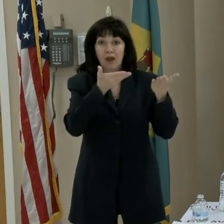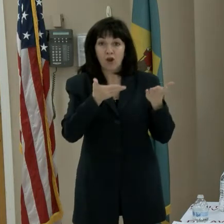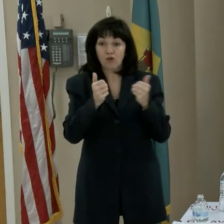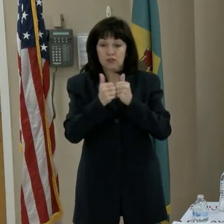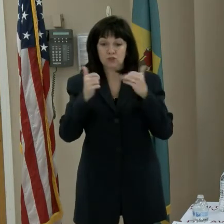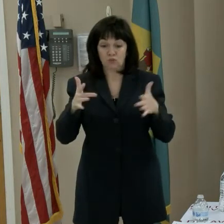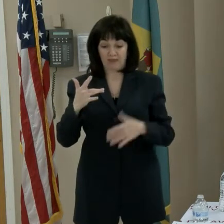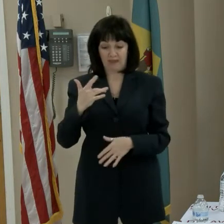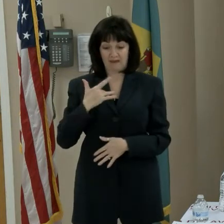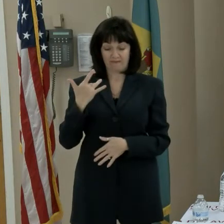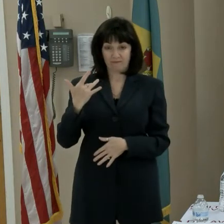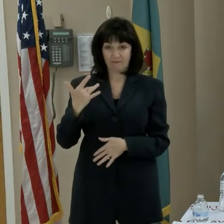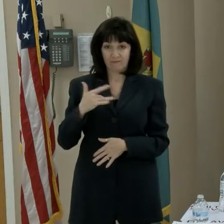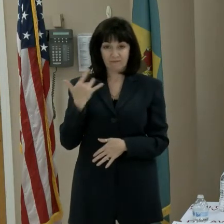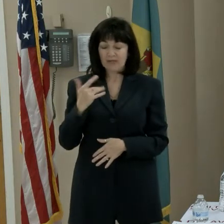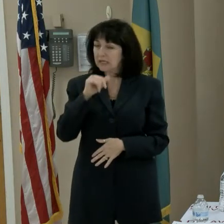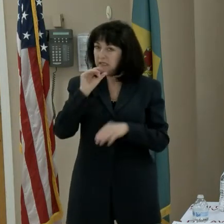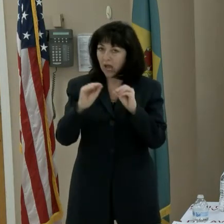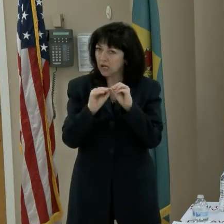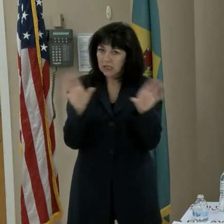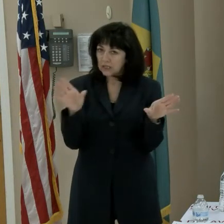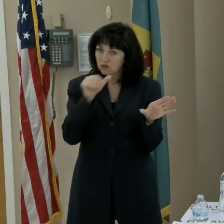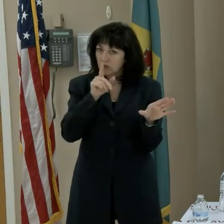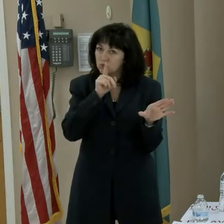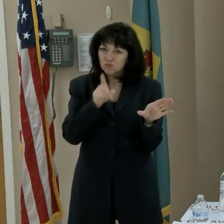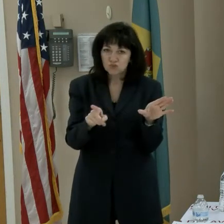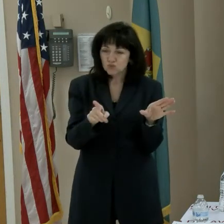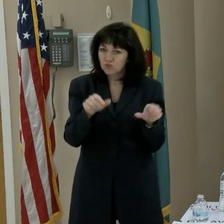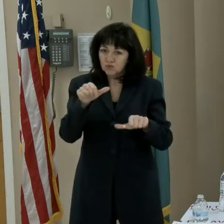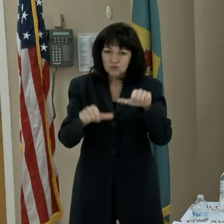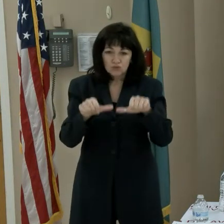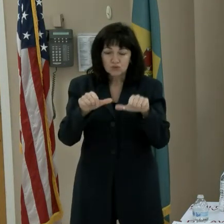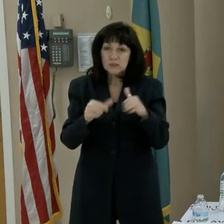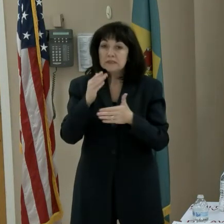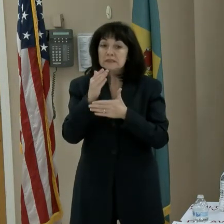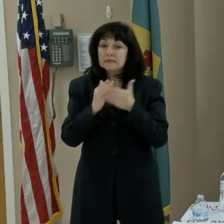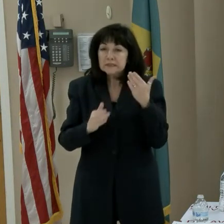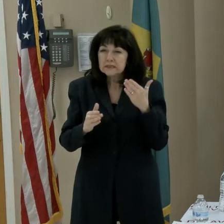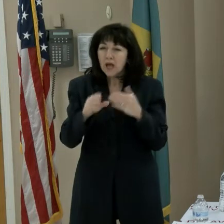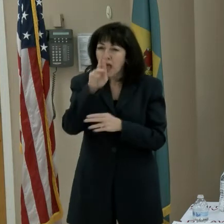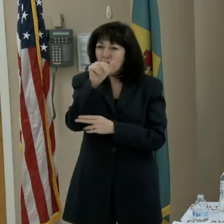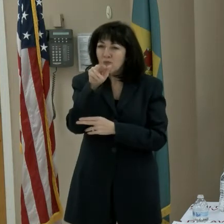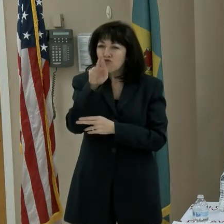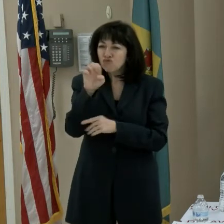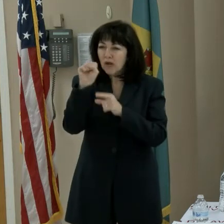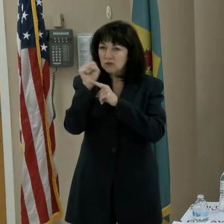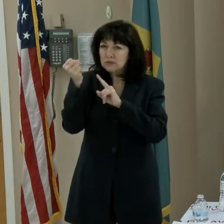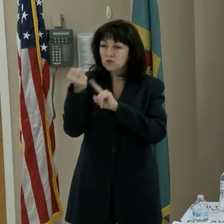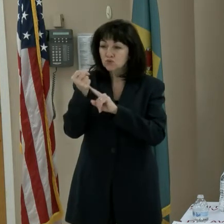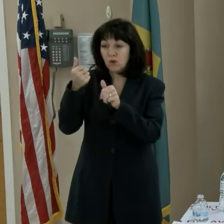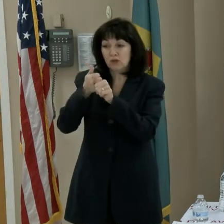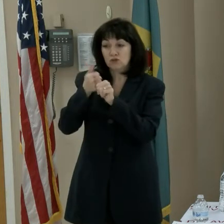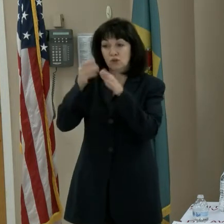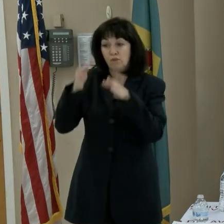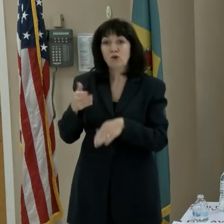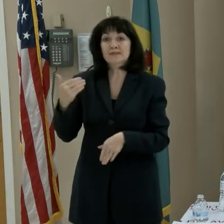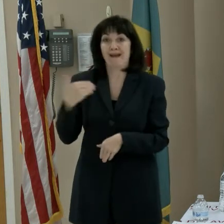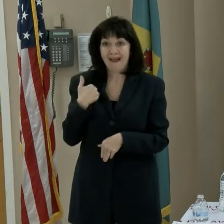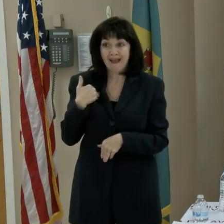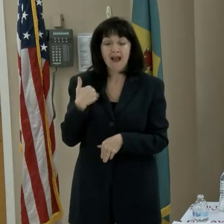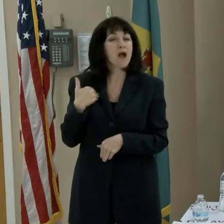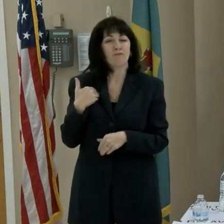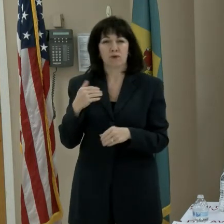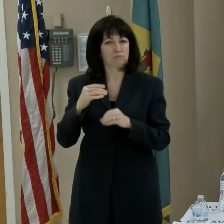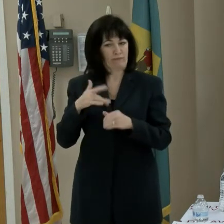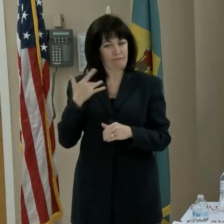symptoms is not clear. There have been some rare cases, but again, we all have to behave as though we